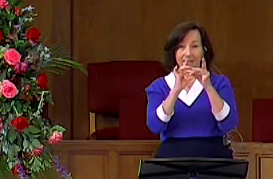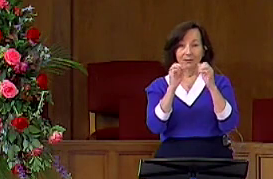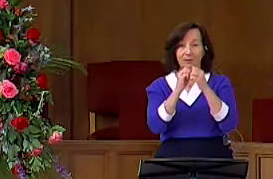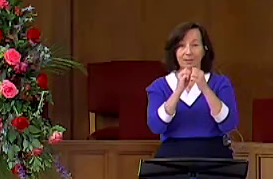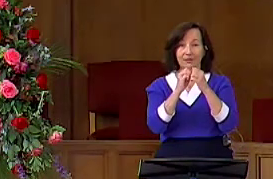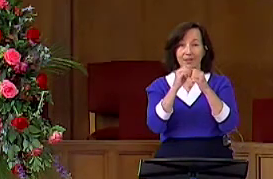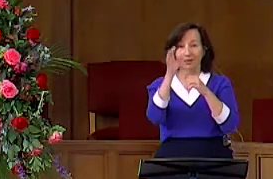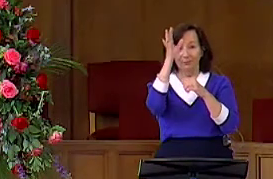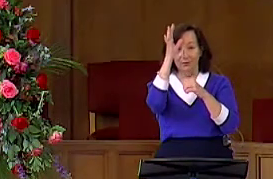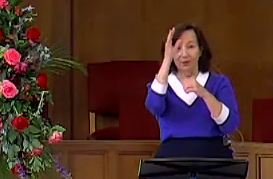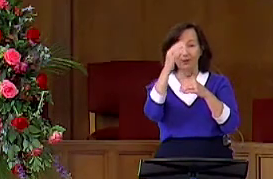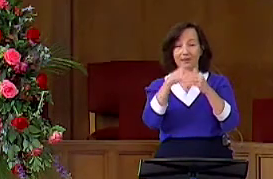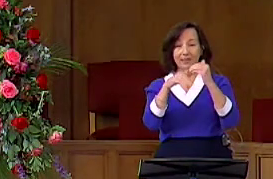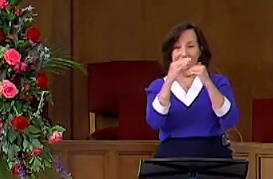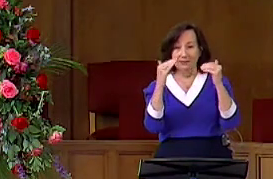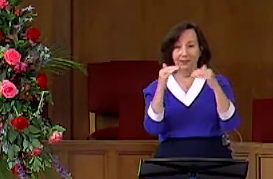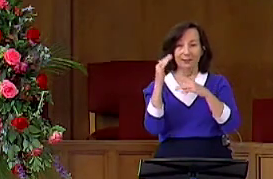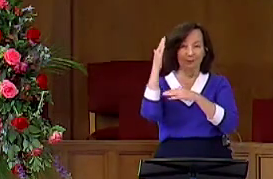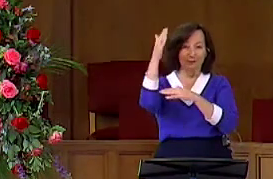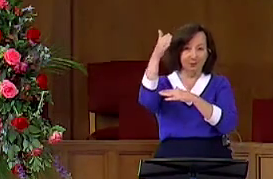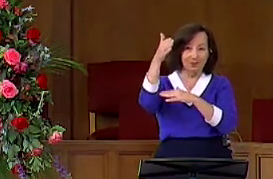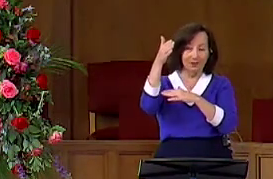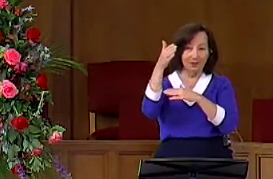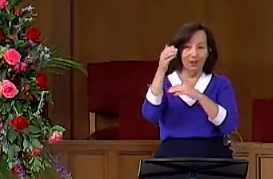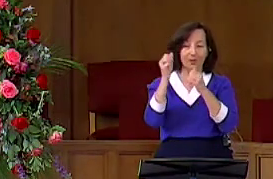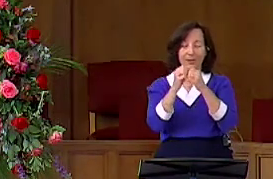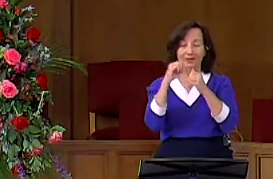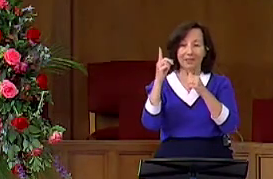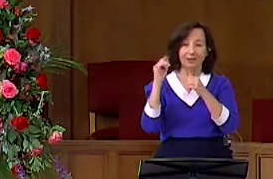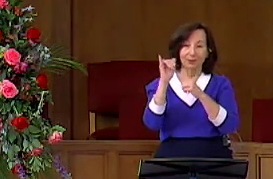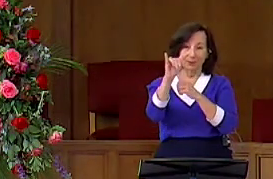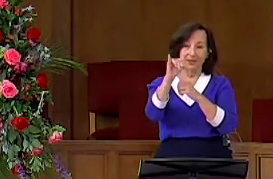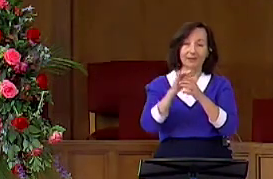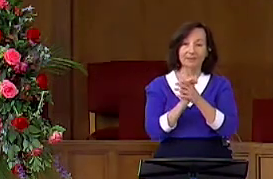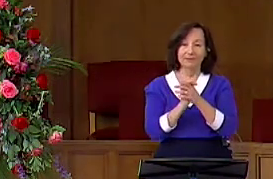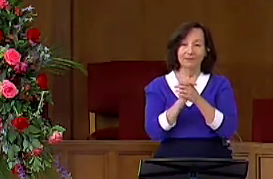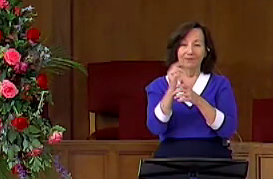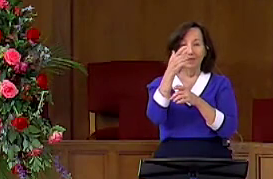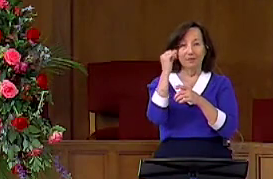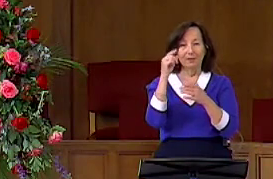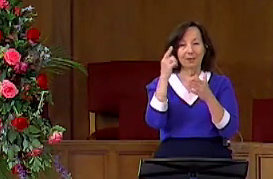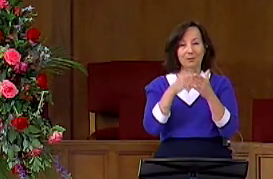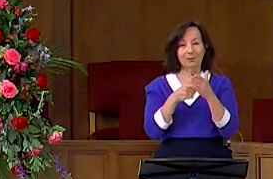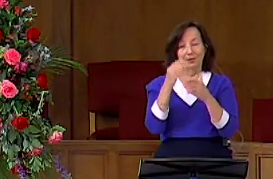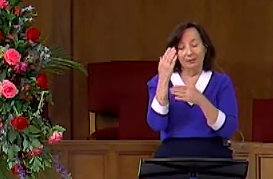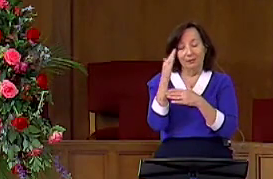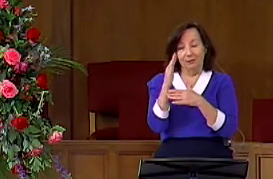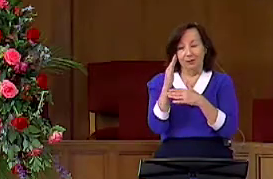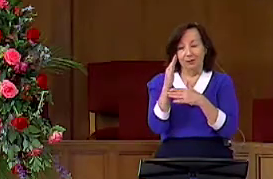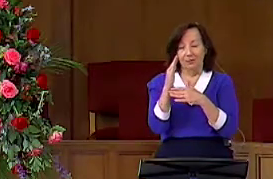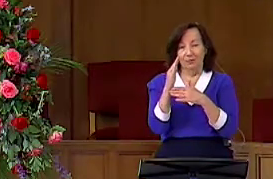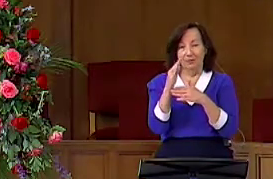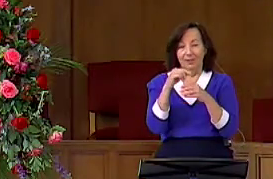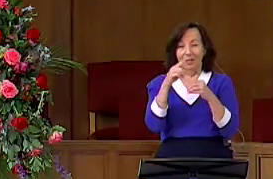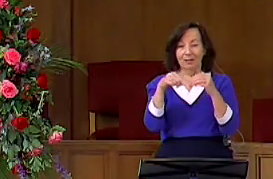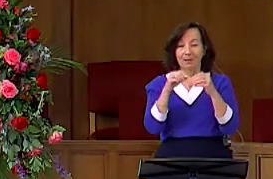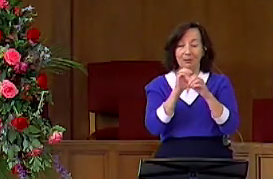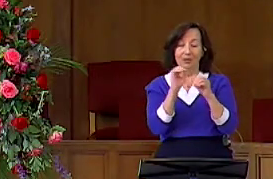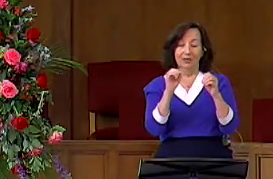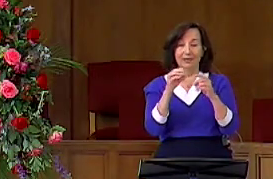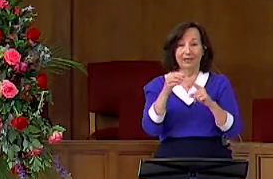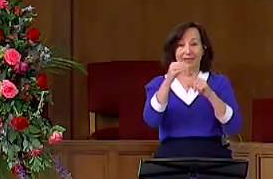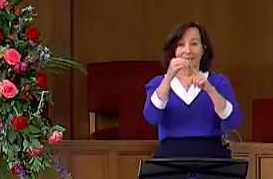heaven. He connects it with the future. He connects it with eternity. Because what you don't know about your nothing except is that